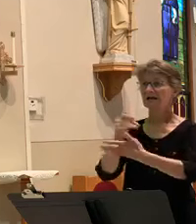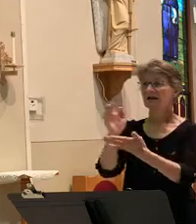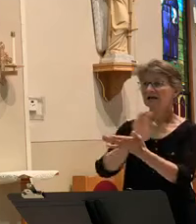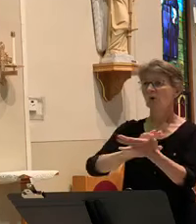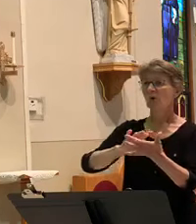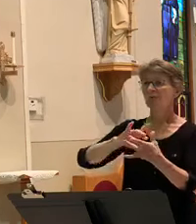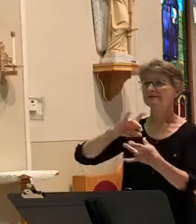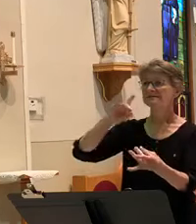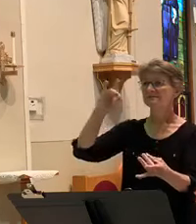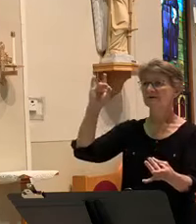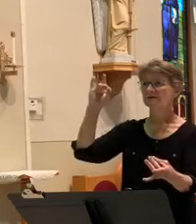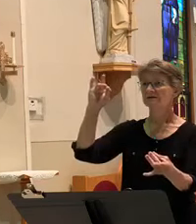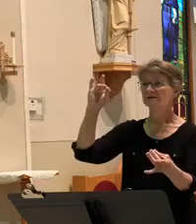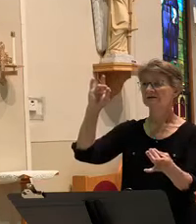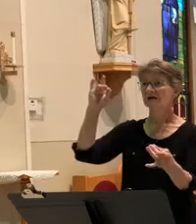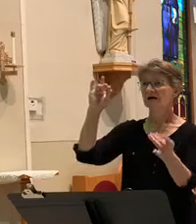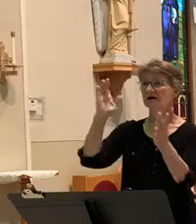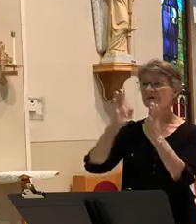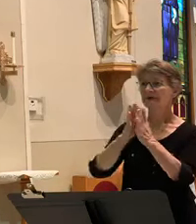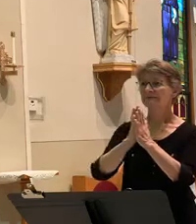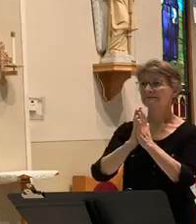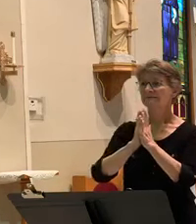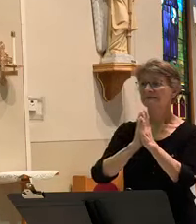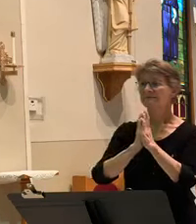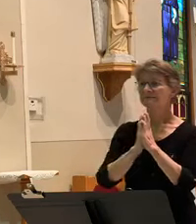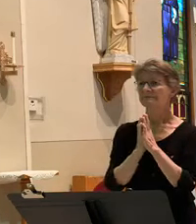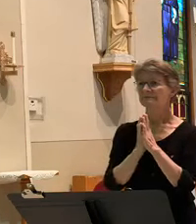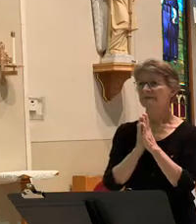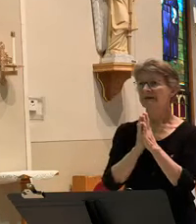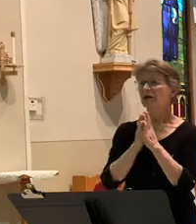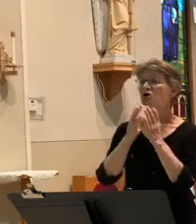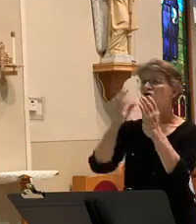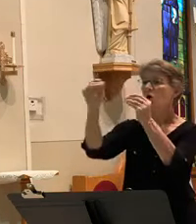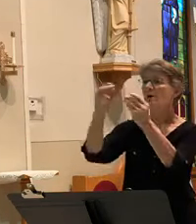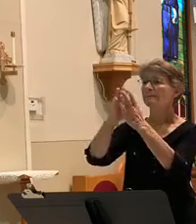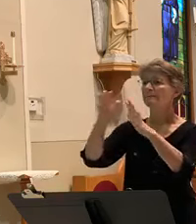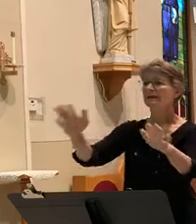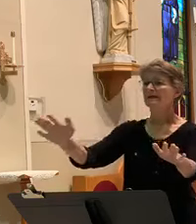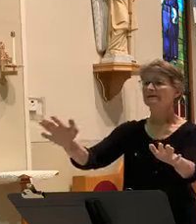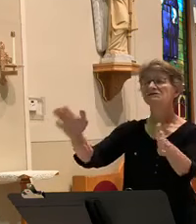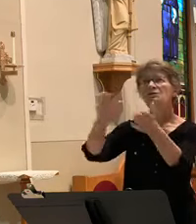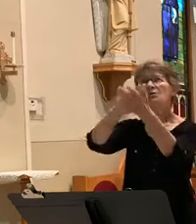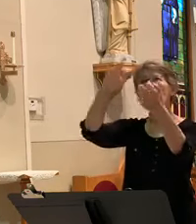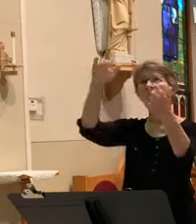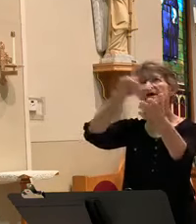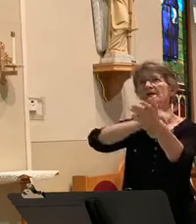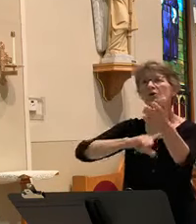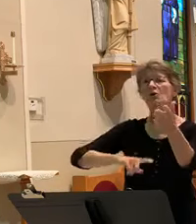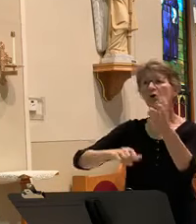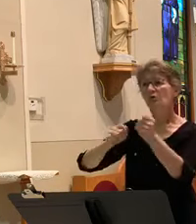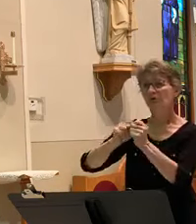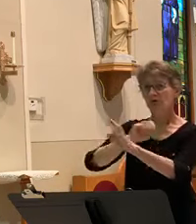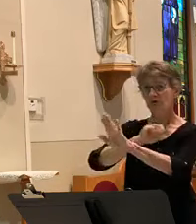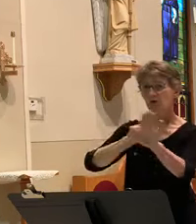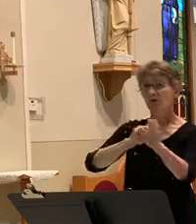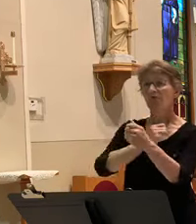Son, and the Holy Spirit. Amen. Go in peace, glorifying the Lord by your life.